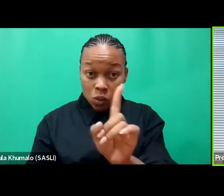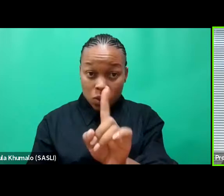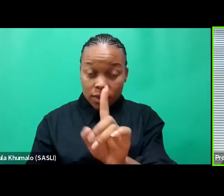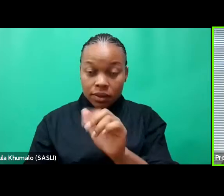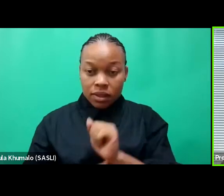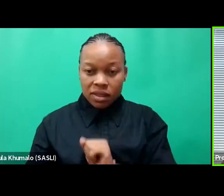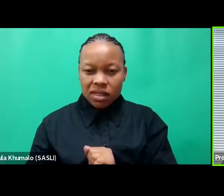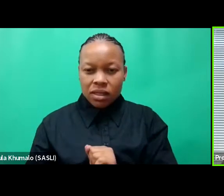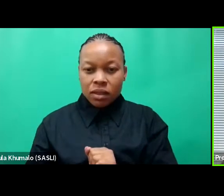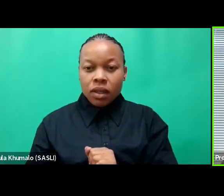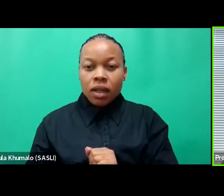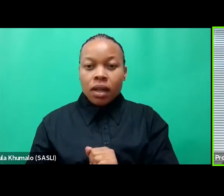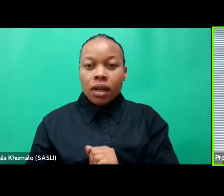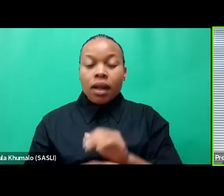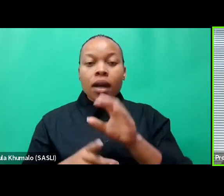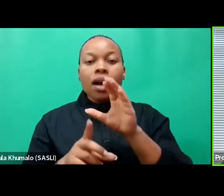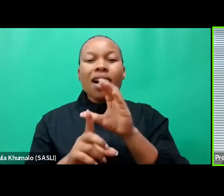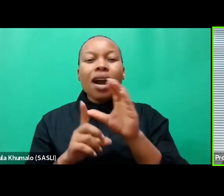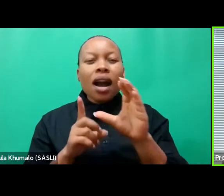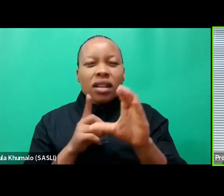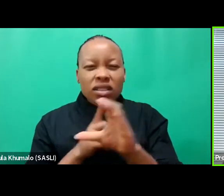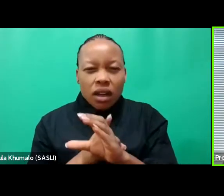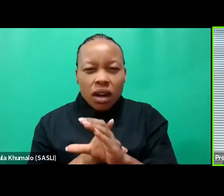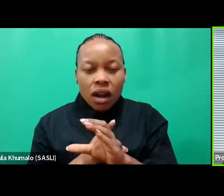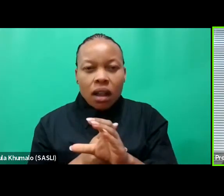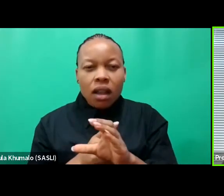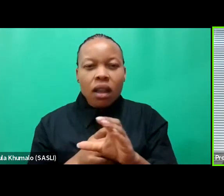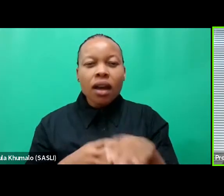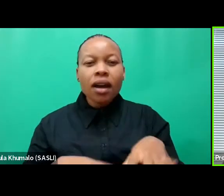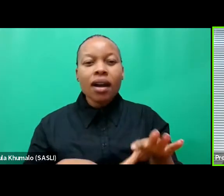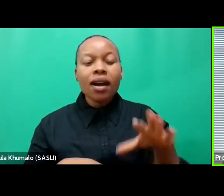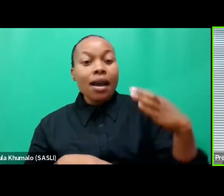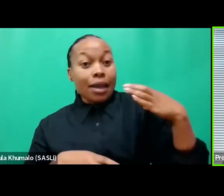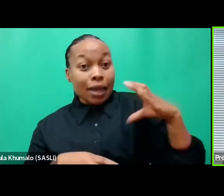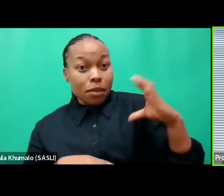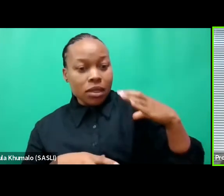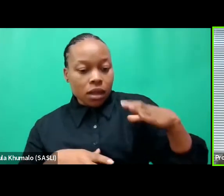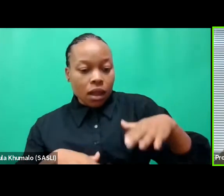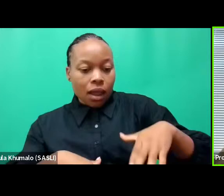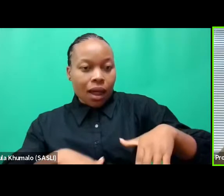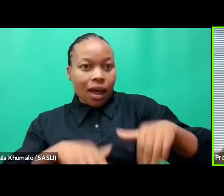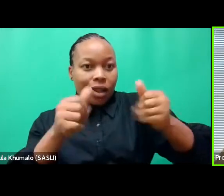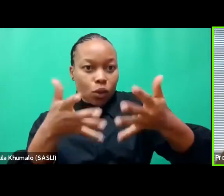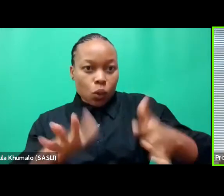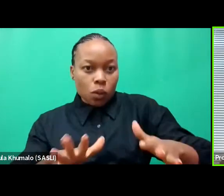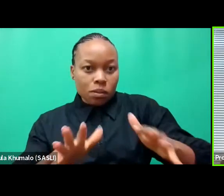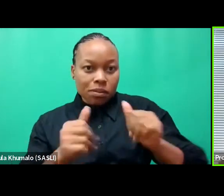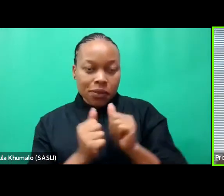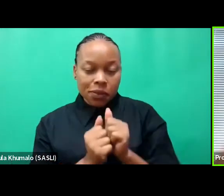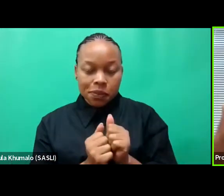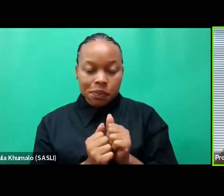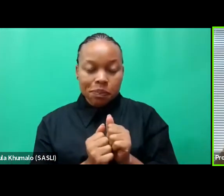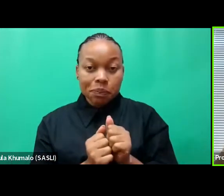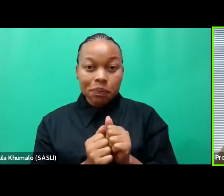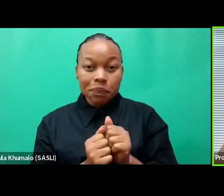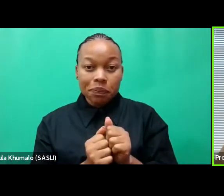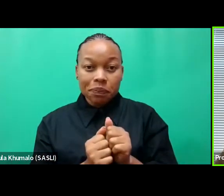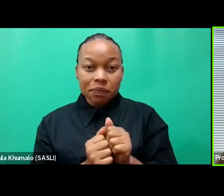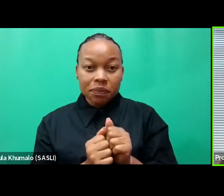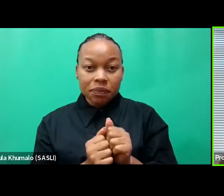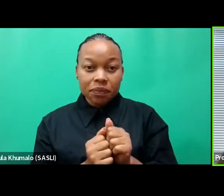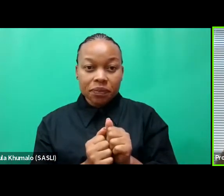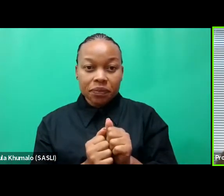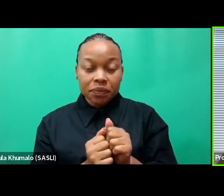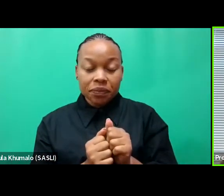adopted cultural capital that Pierre Bourdieu speaks about. And I'll talk about Pierre Bourdieu later in terms of our education